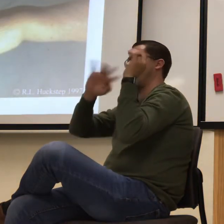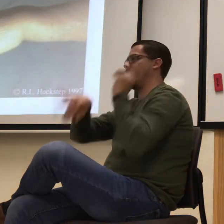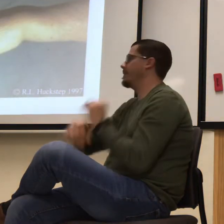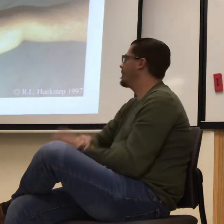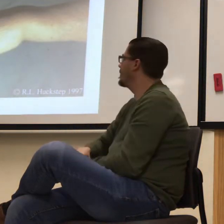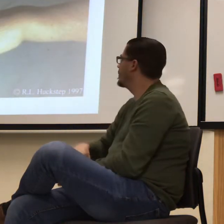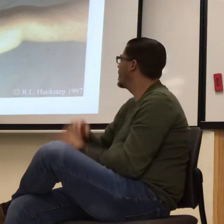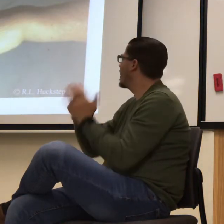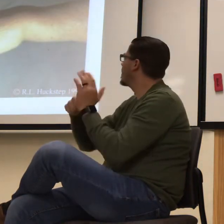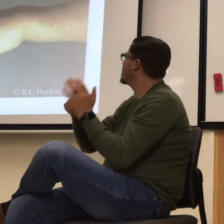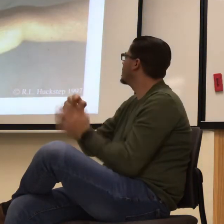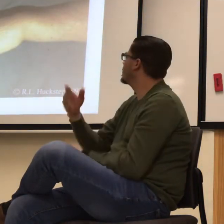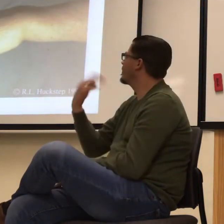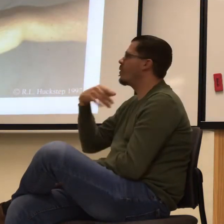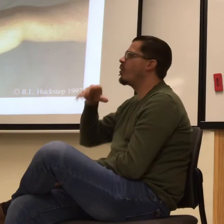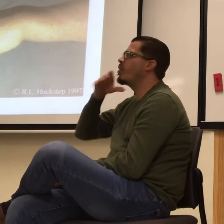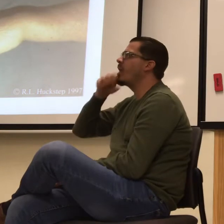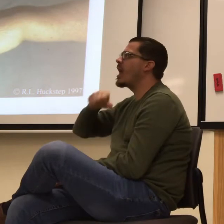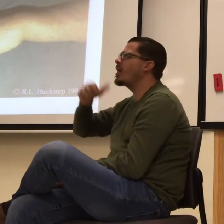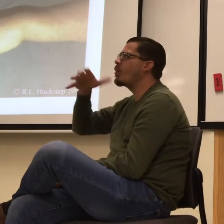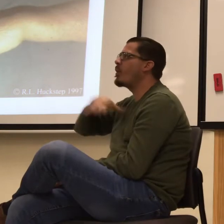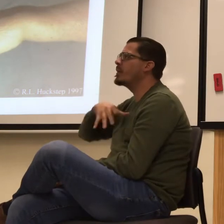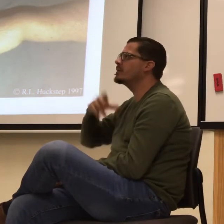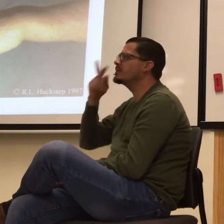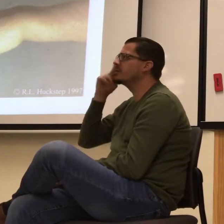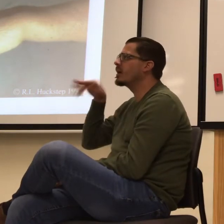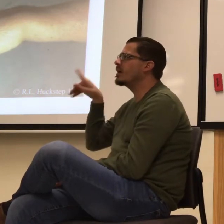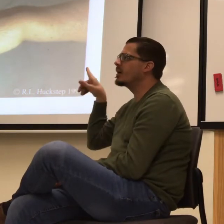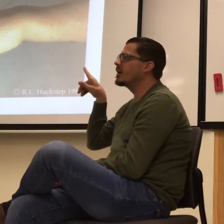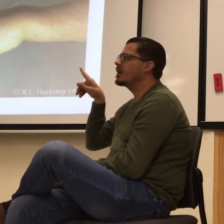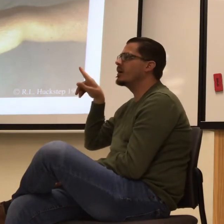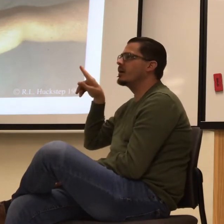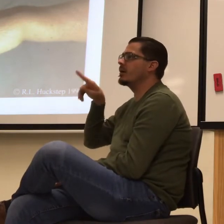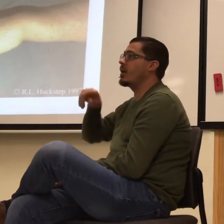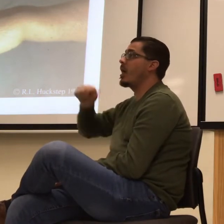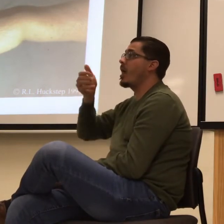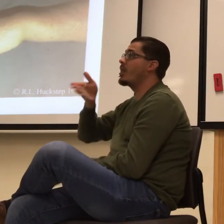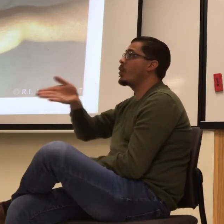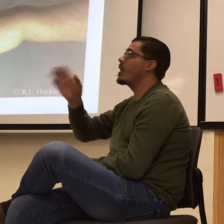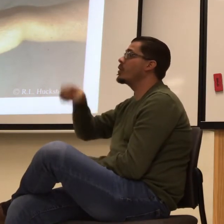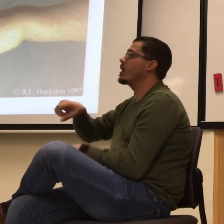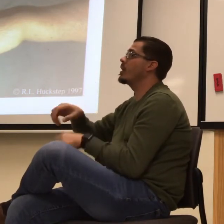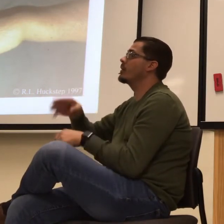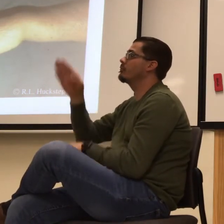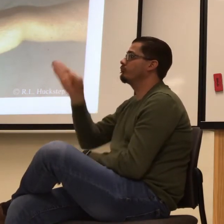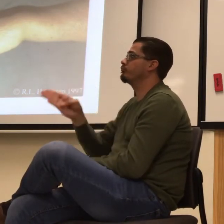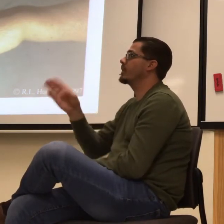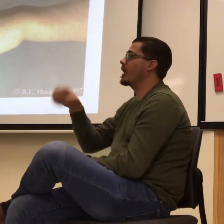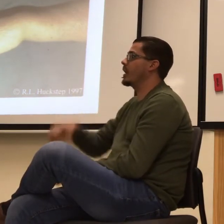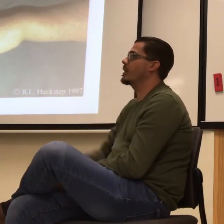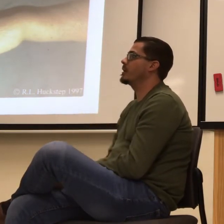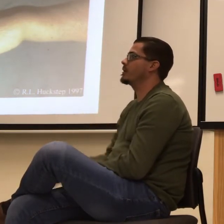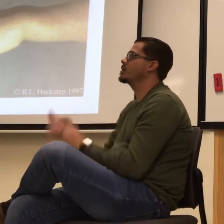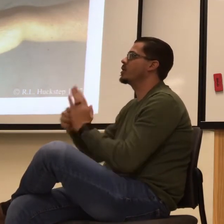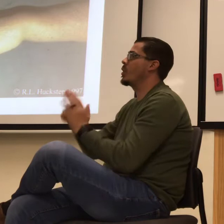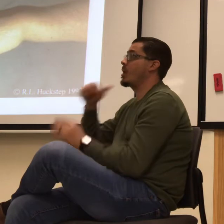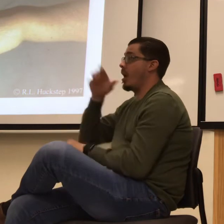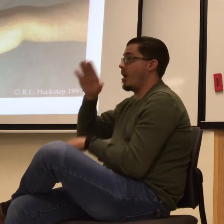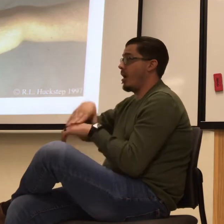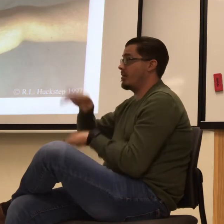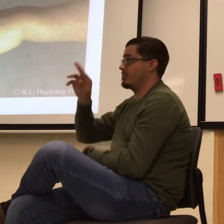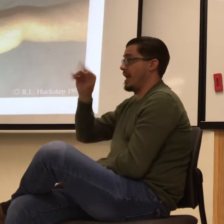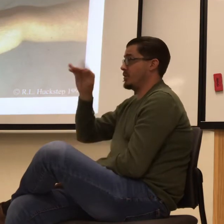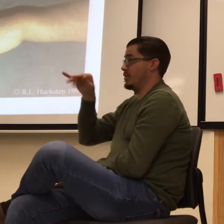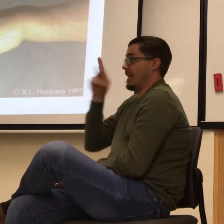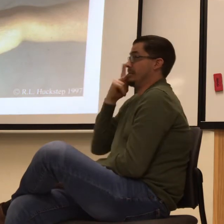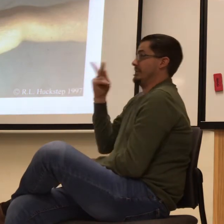When we talked about the elderly woman. This is another way it could show, not on an X-ray, you can just see